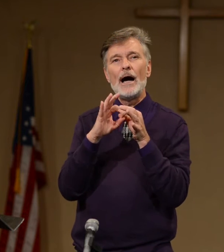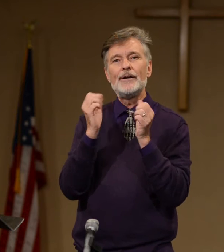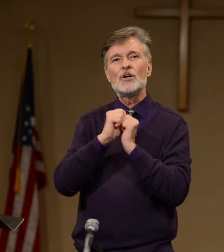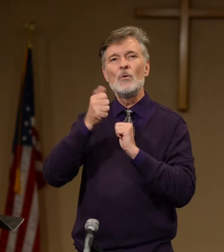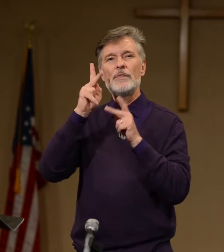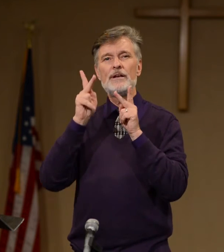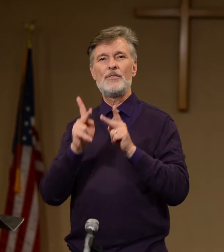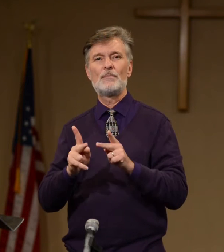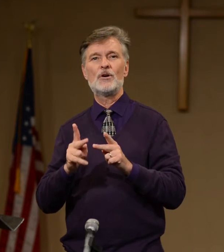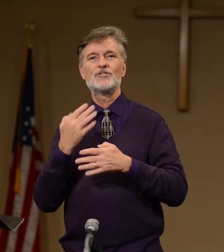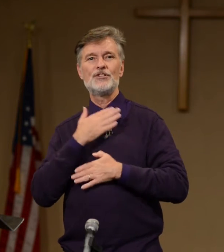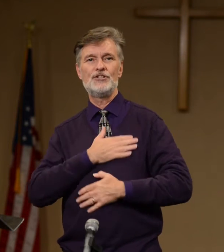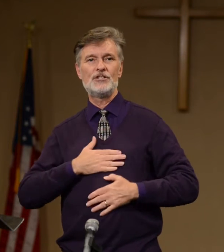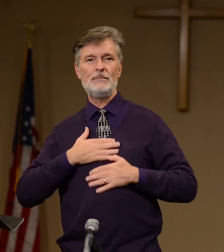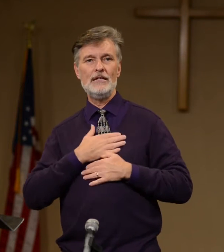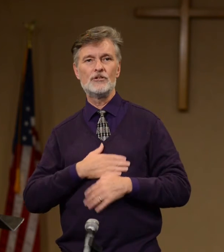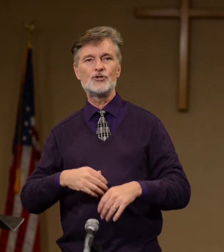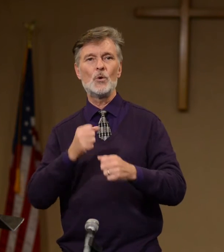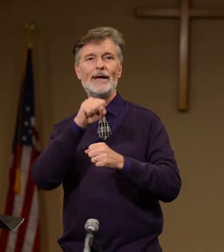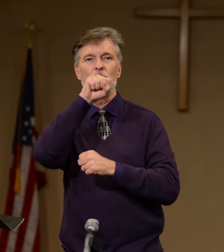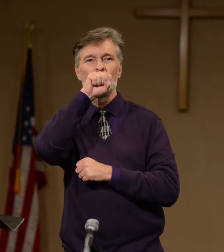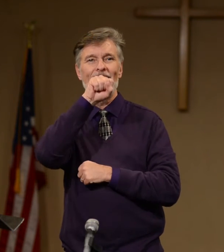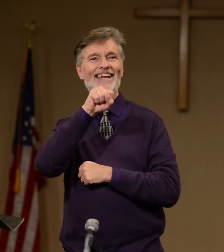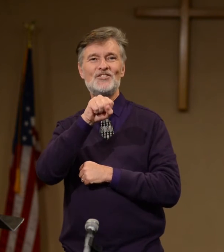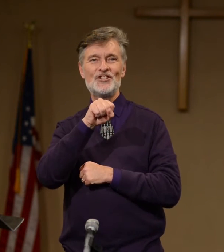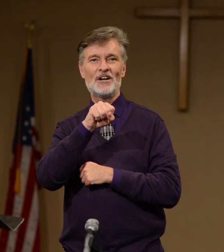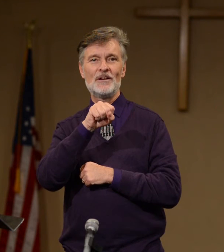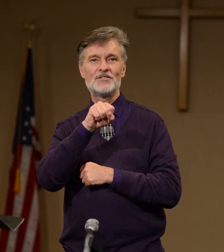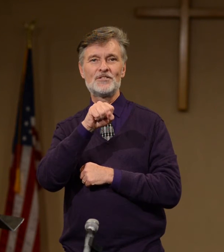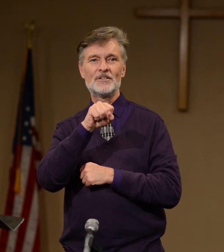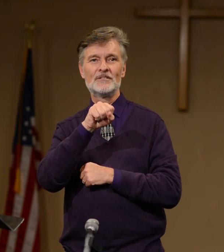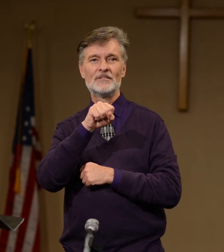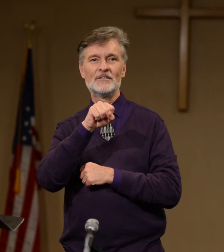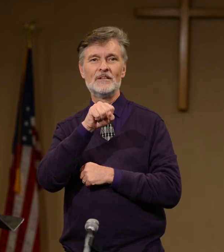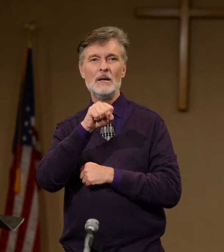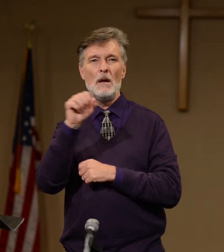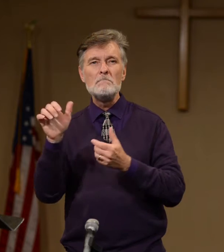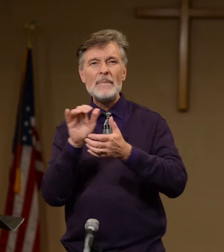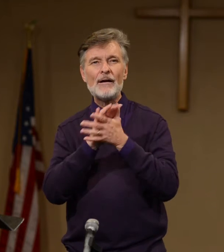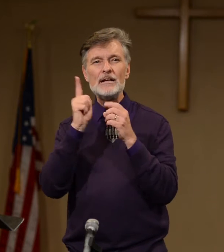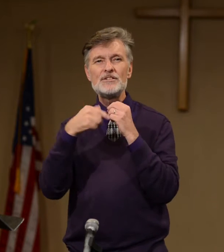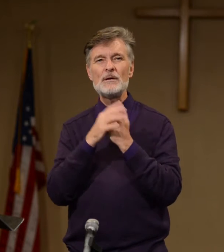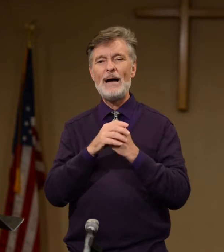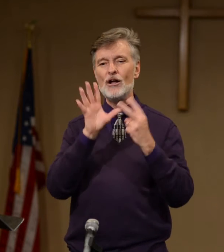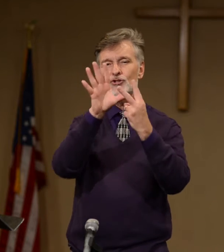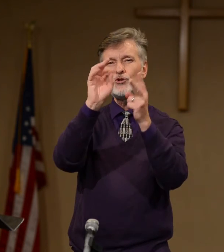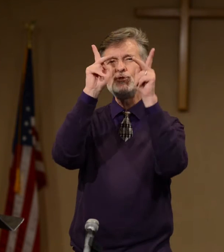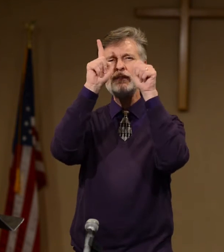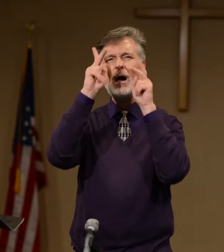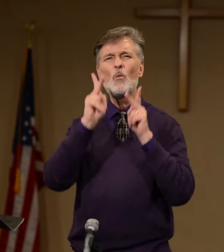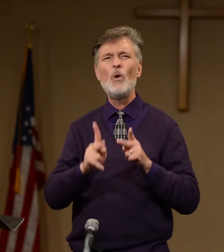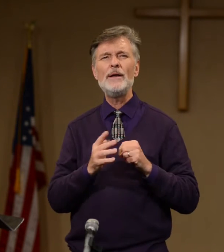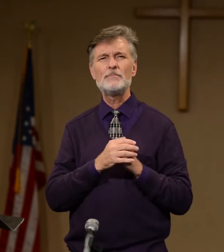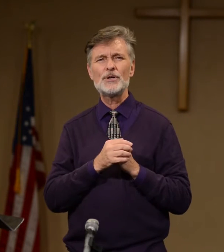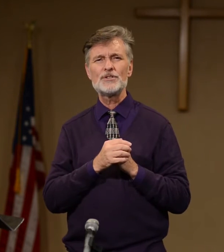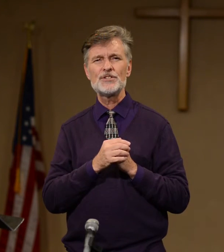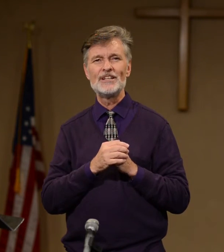bond with another person to be enjoyed and cherished. Marriage is about choosing that one person